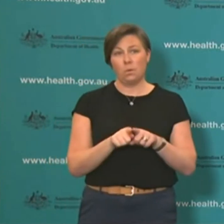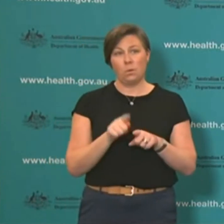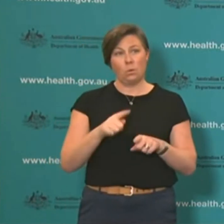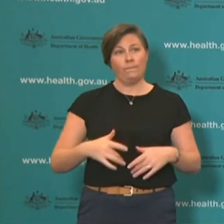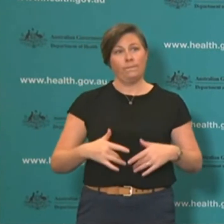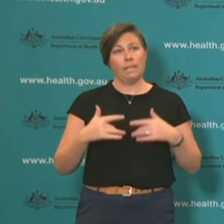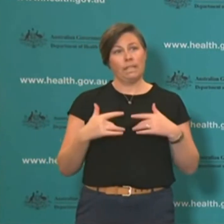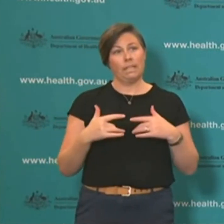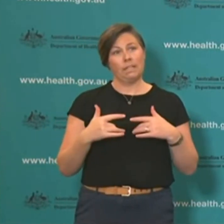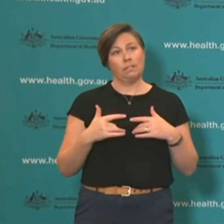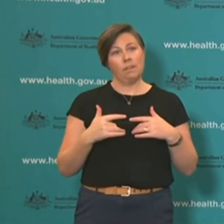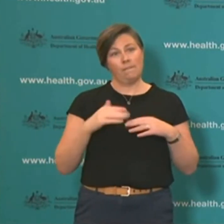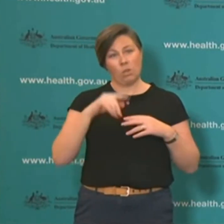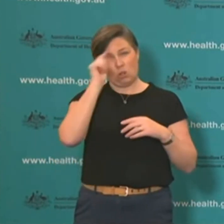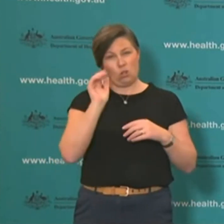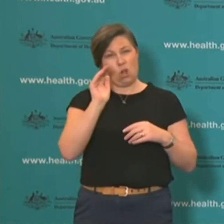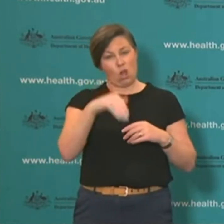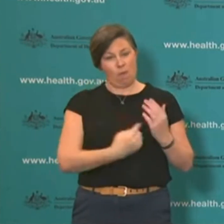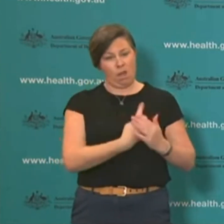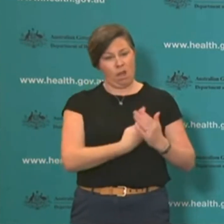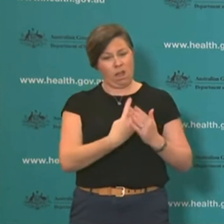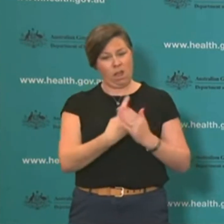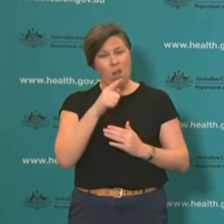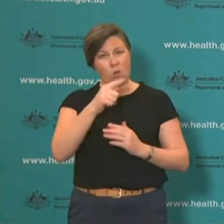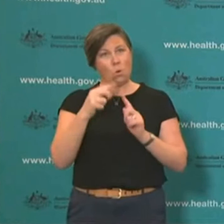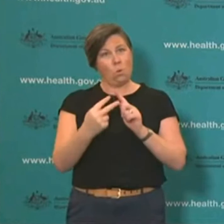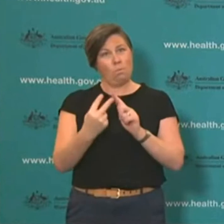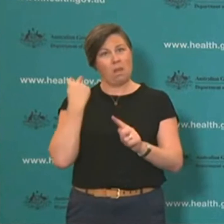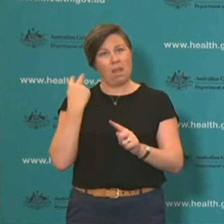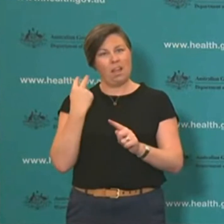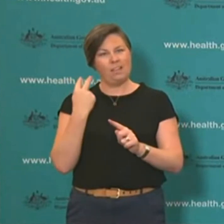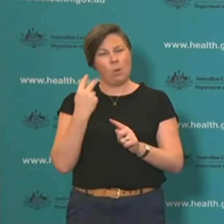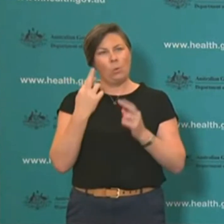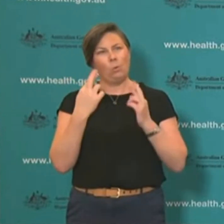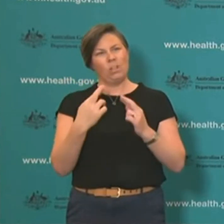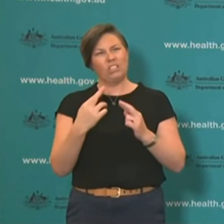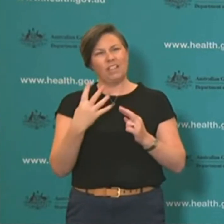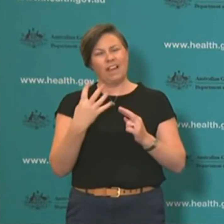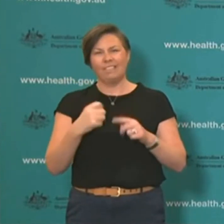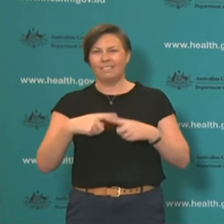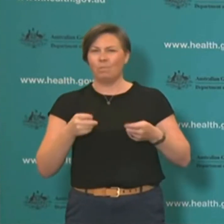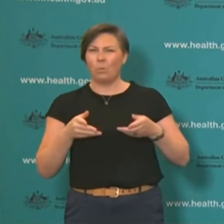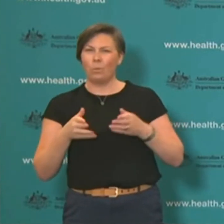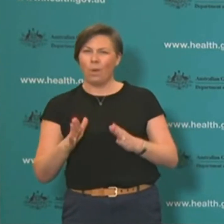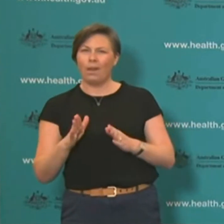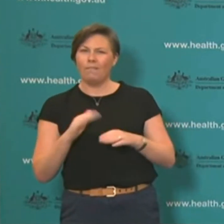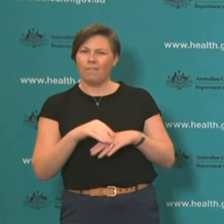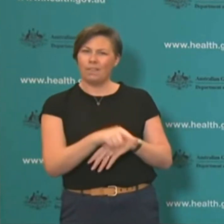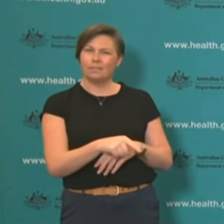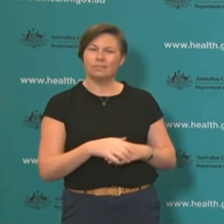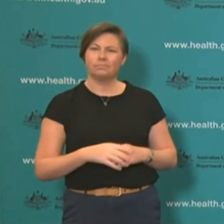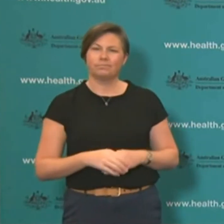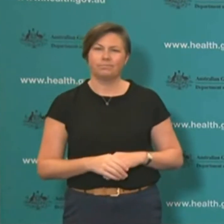done differently in regards to aged care? Well, look, I think the first thing to say is that there